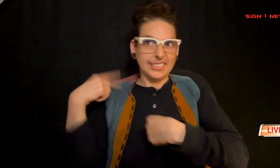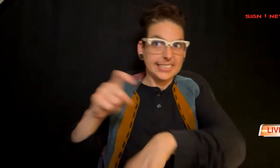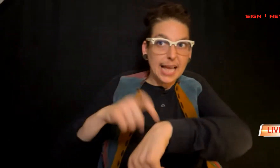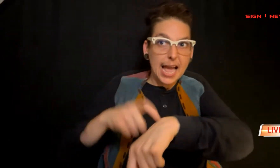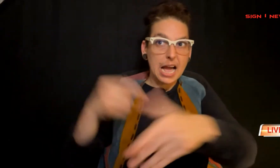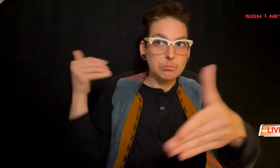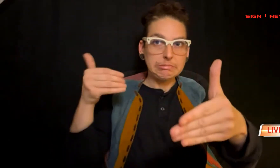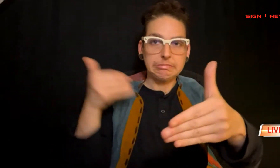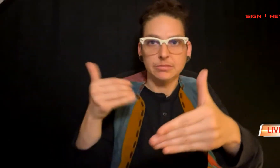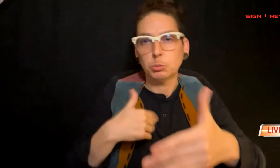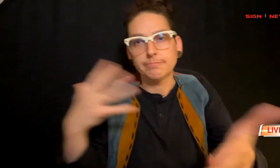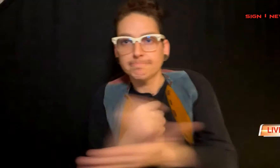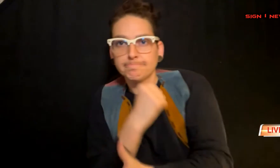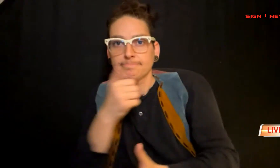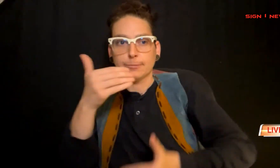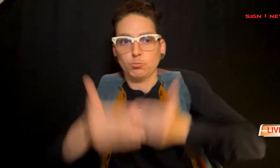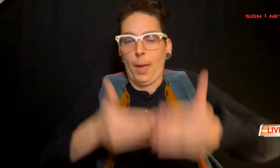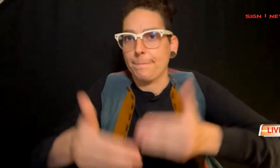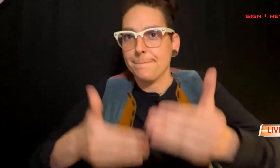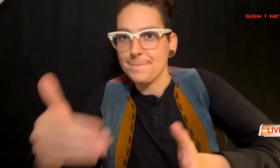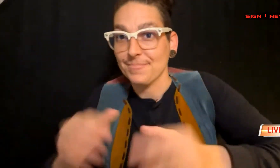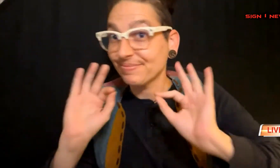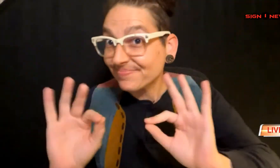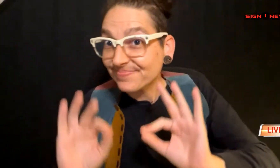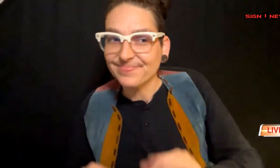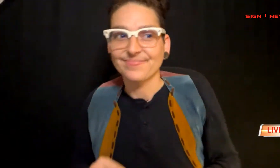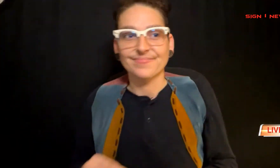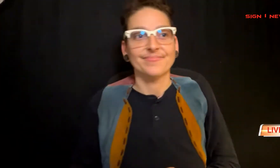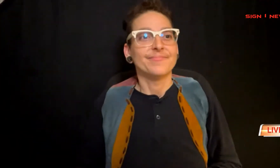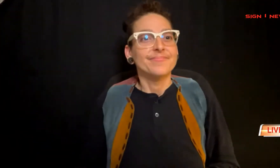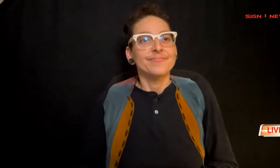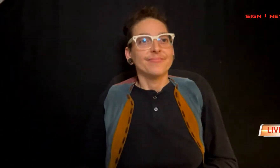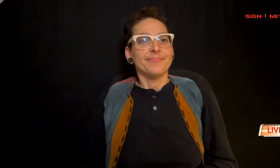So I'm going to go ahead to the next question because time's just running out so fast.